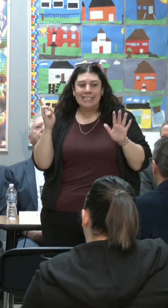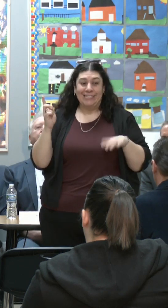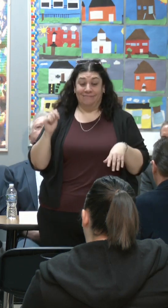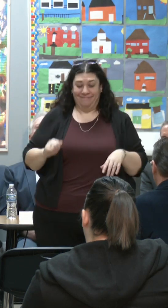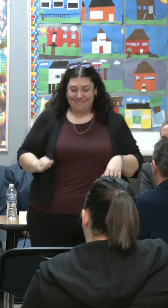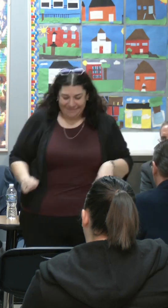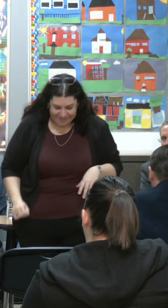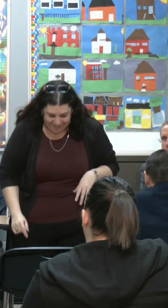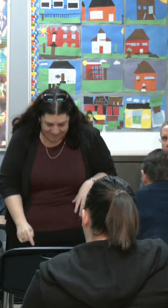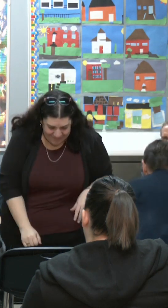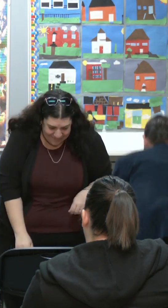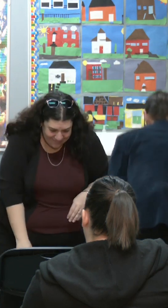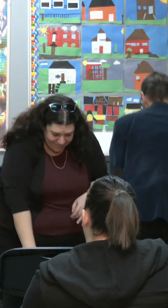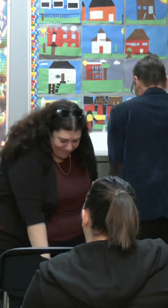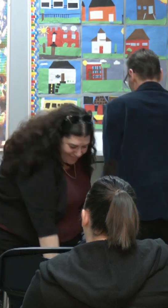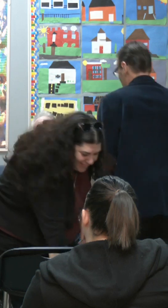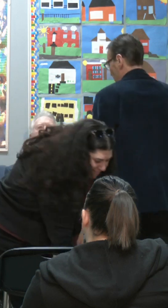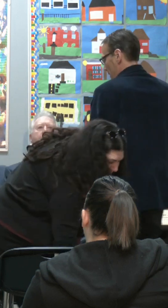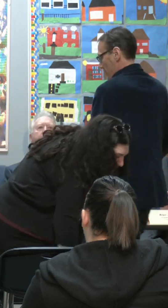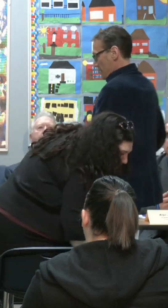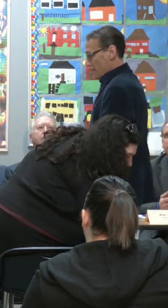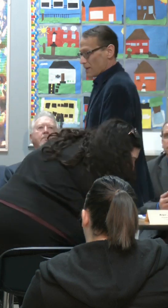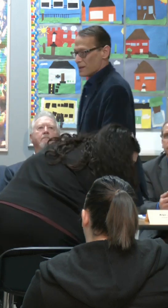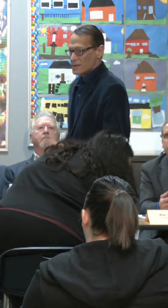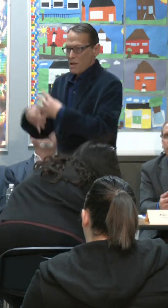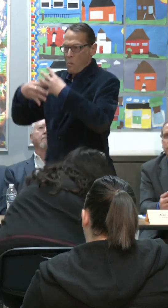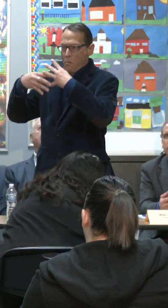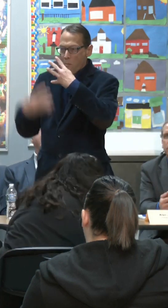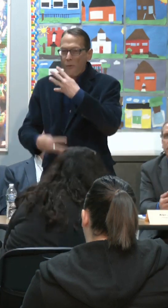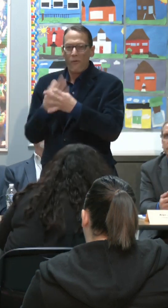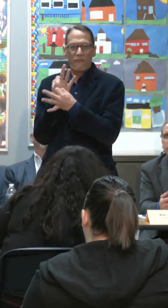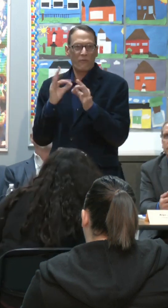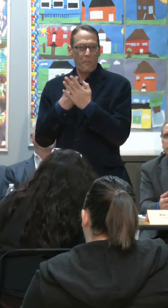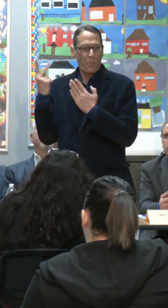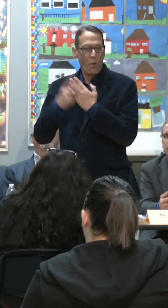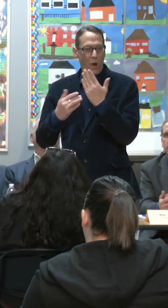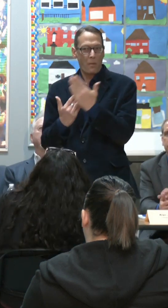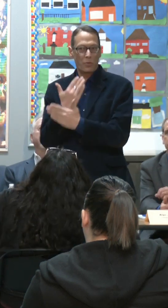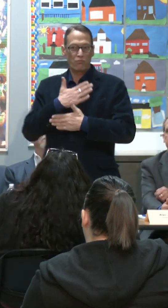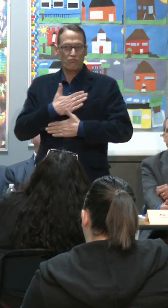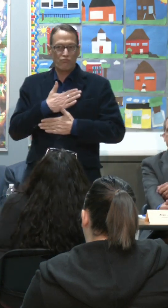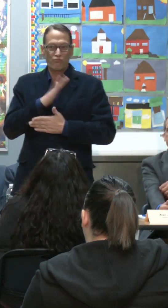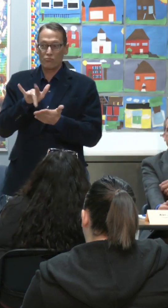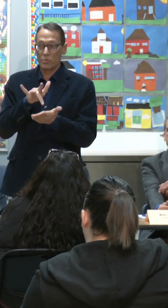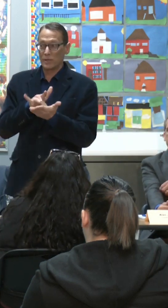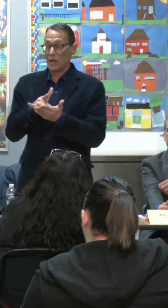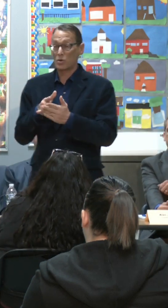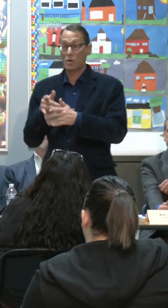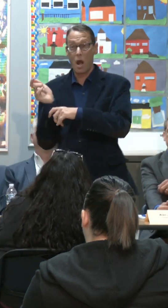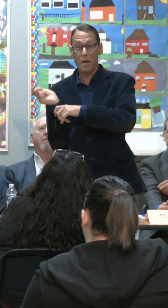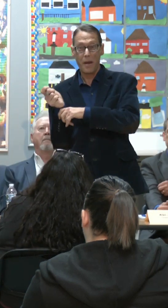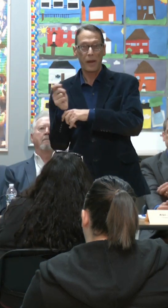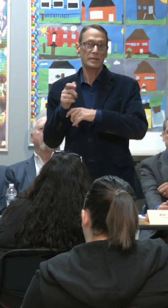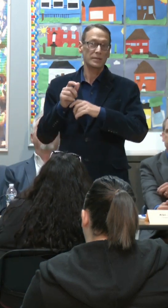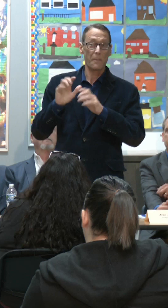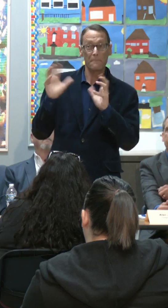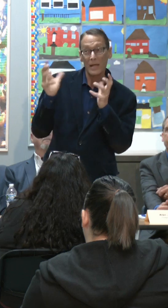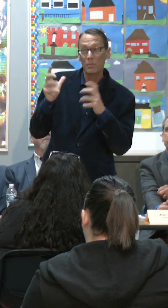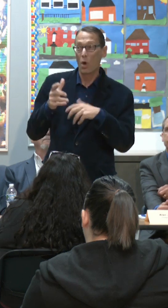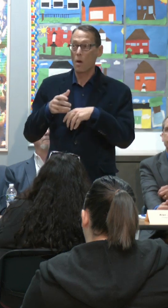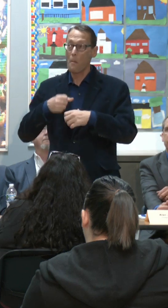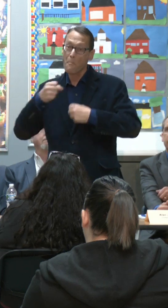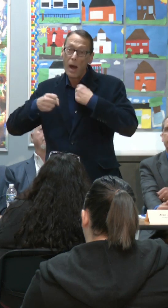there's tons of free programming offered through our city rec centers, tennis, adult basketball, boxing, soccer, to